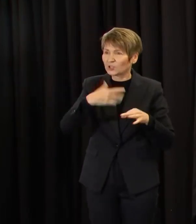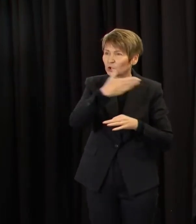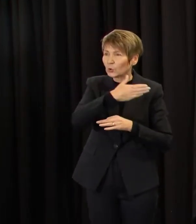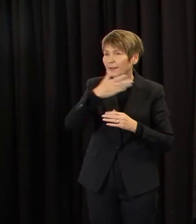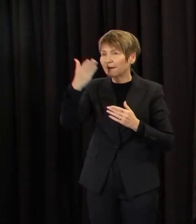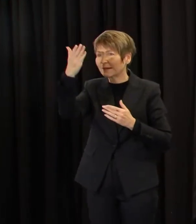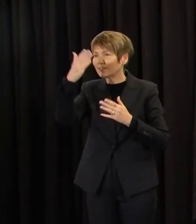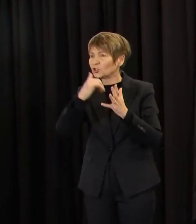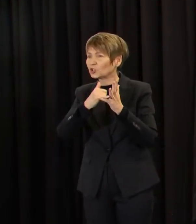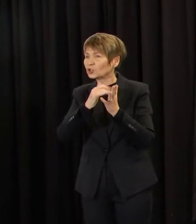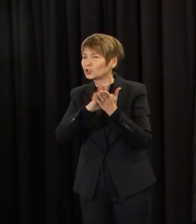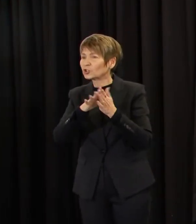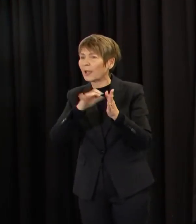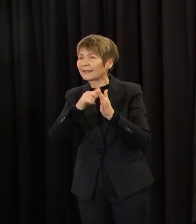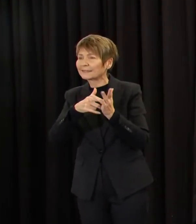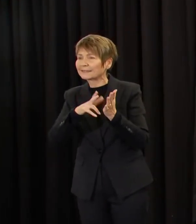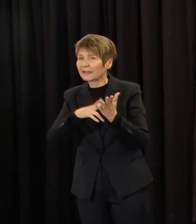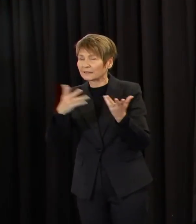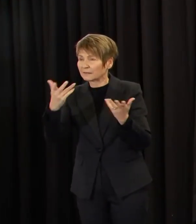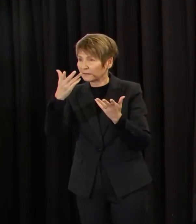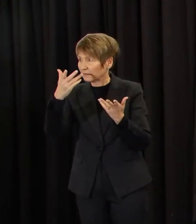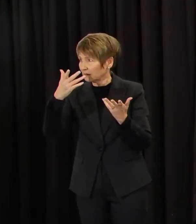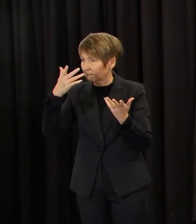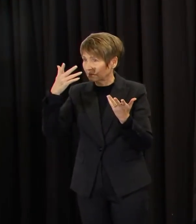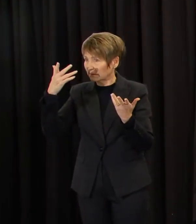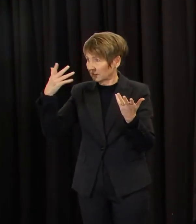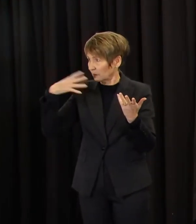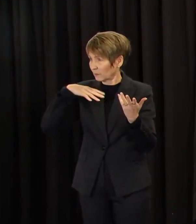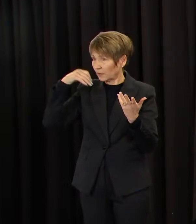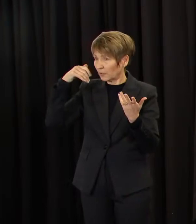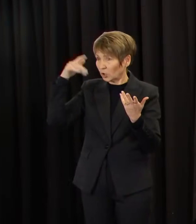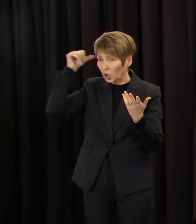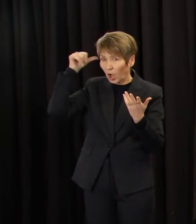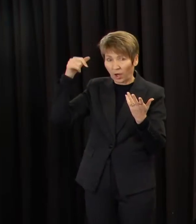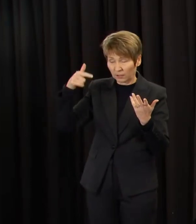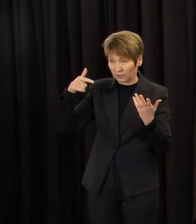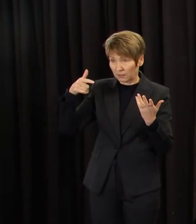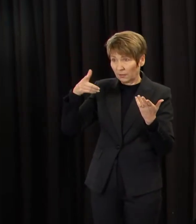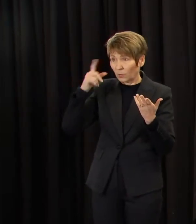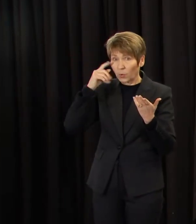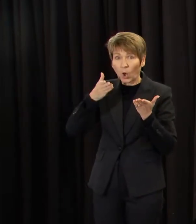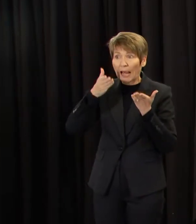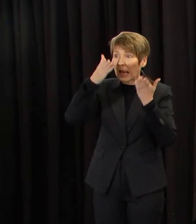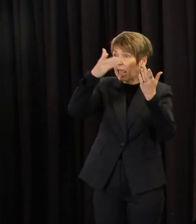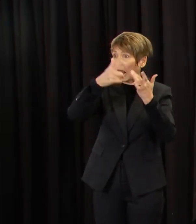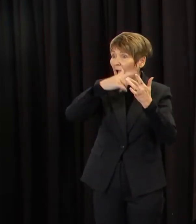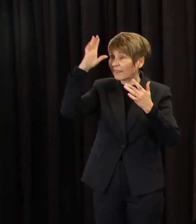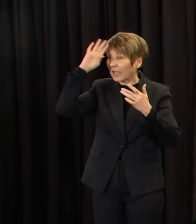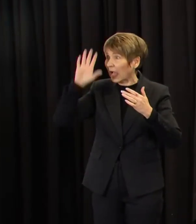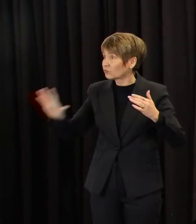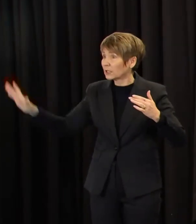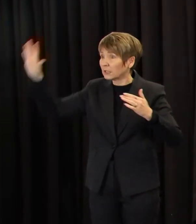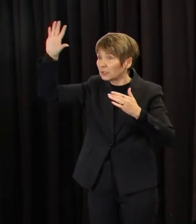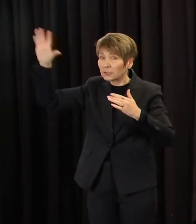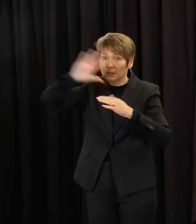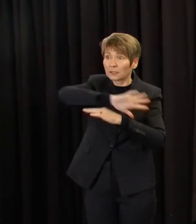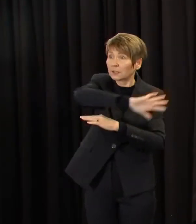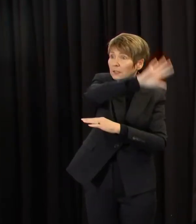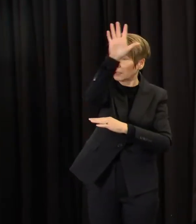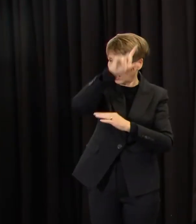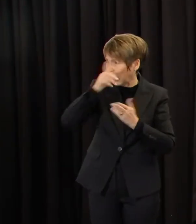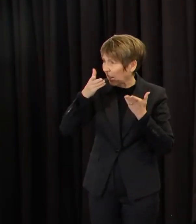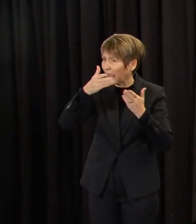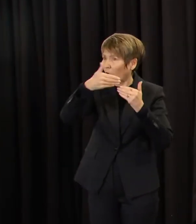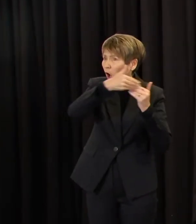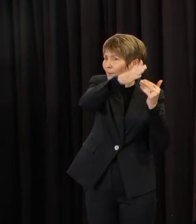will be wondering, any hope of them seeing eased restrictions before Melbourne? Look, we will take the best public health advice from the Chief Health Officer, and if there are